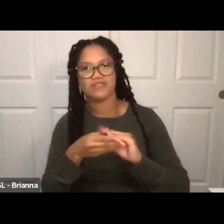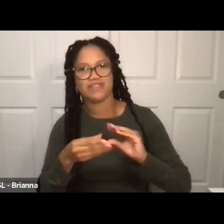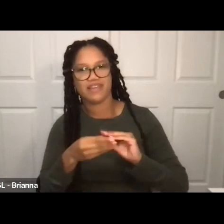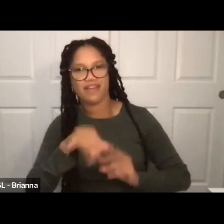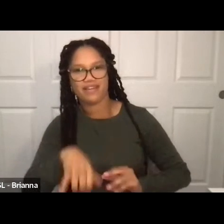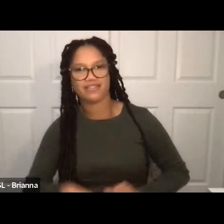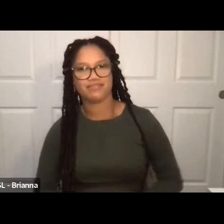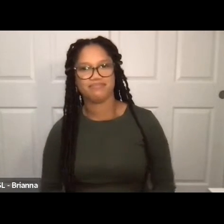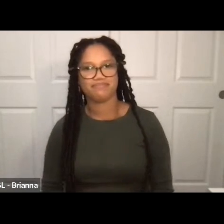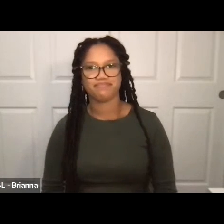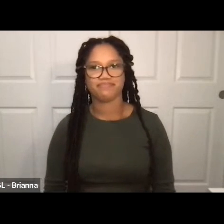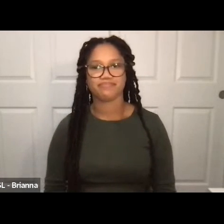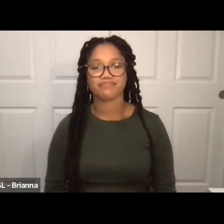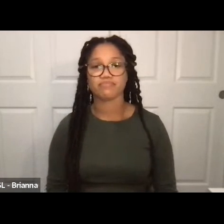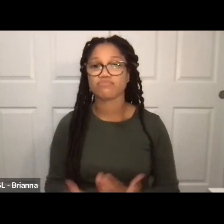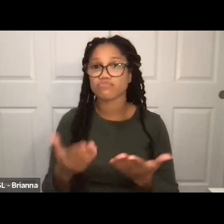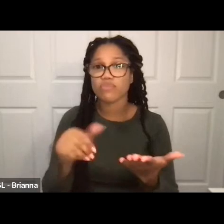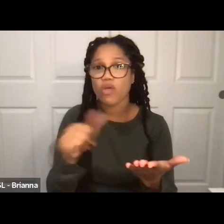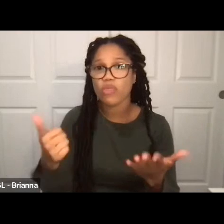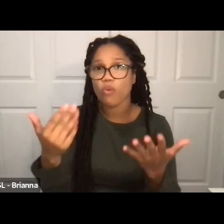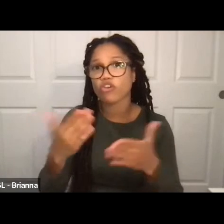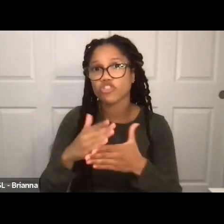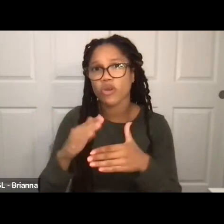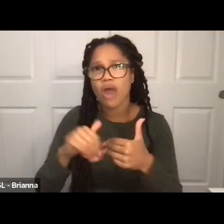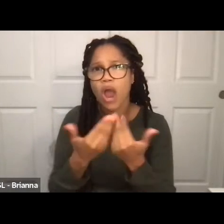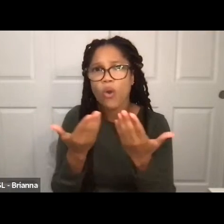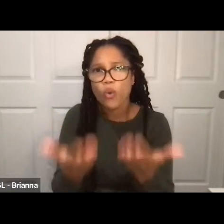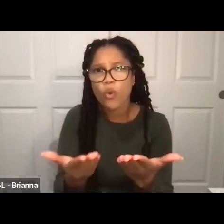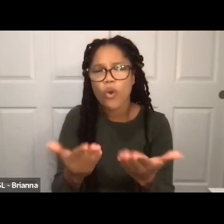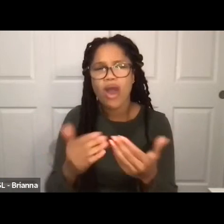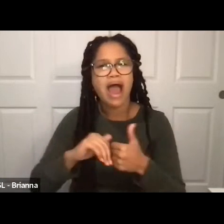want to share how you are? How are you?